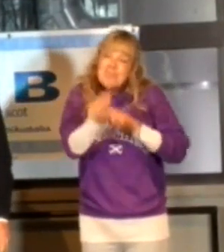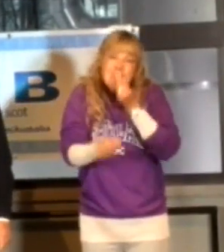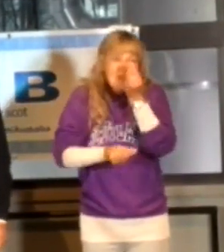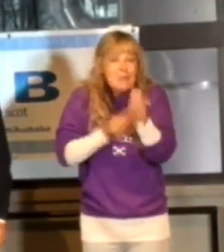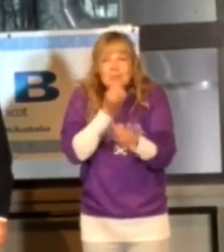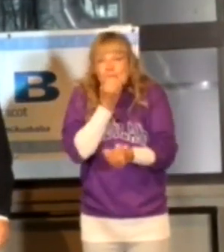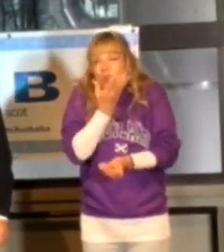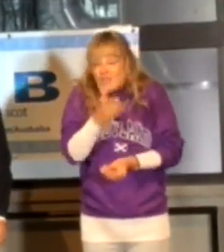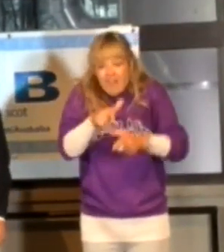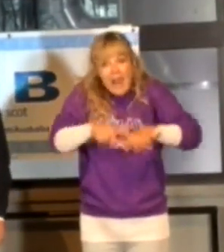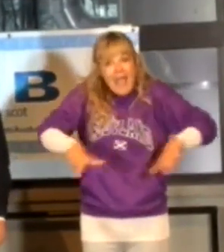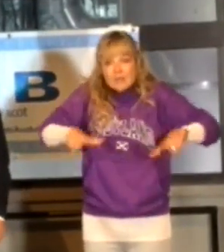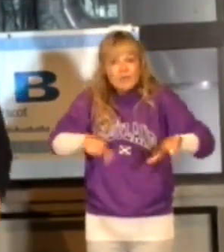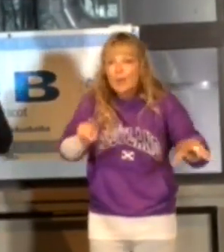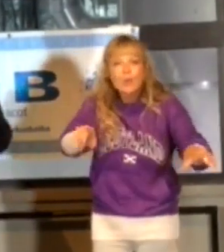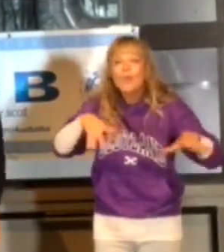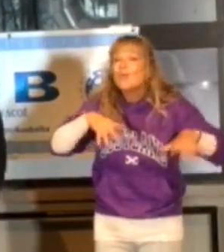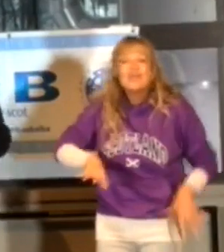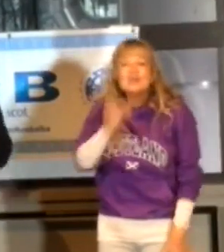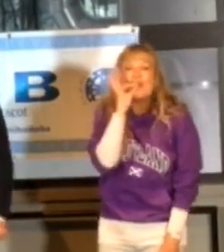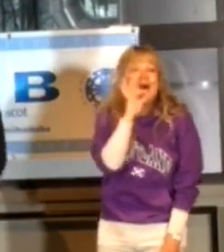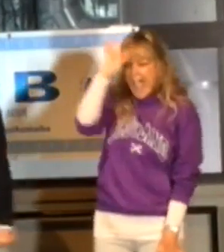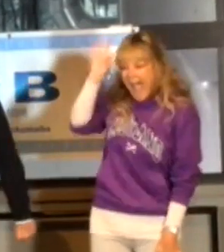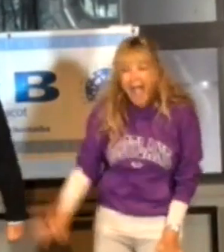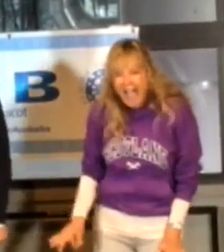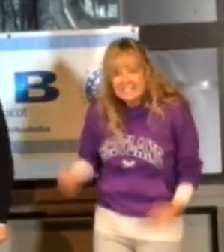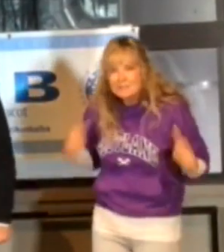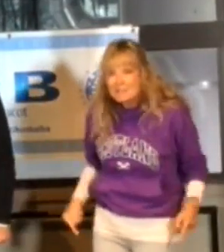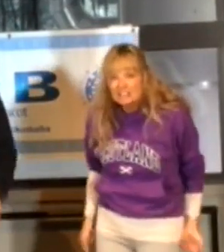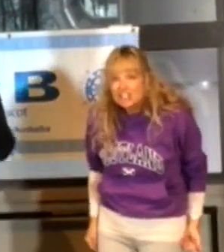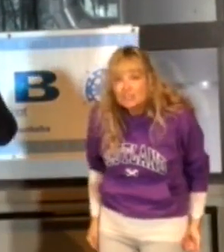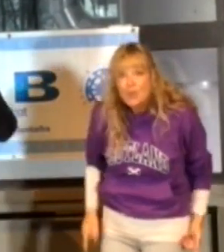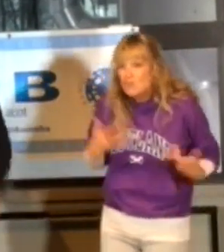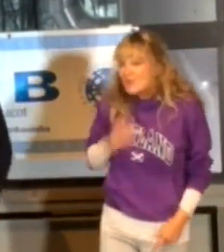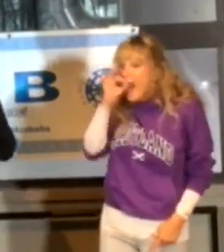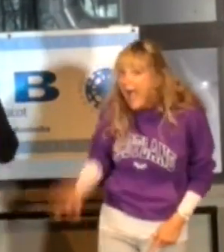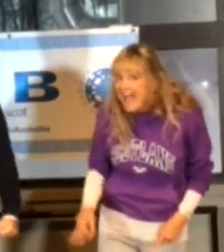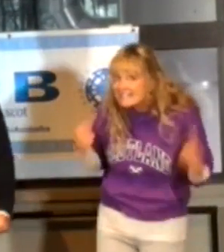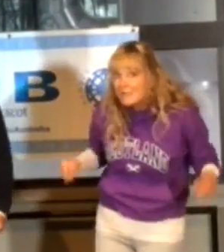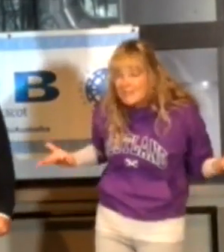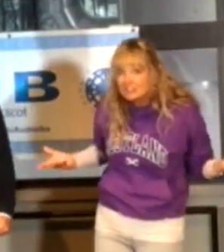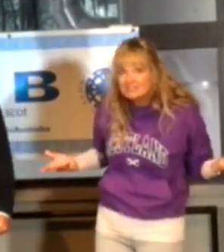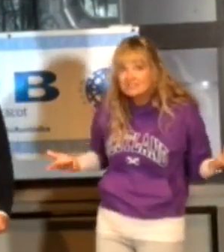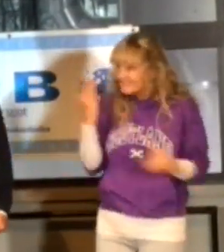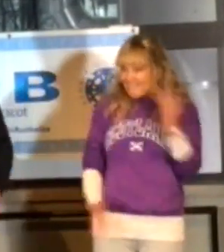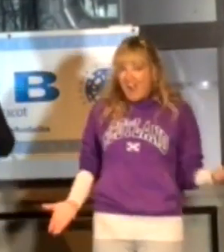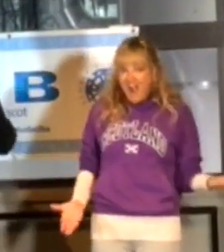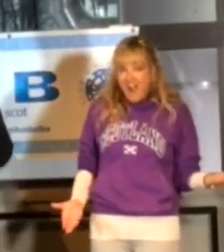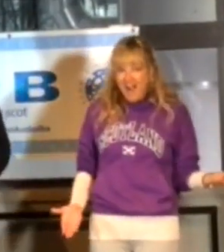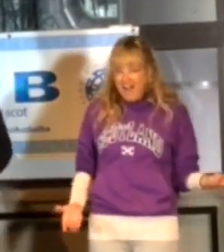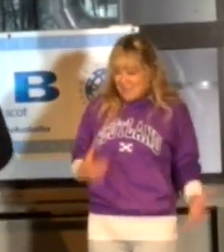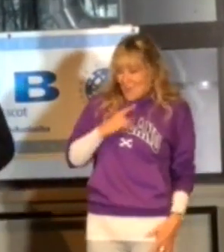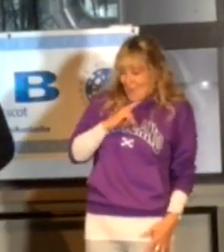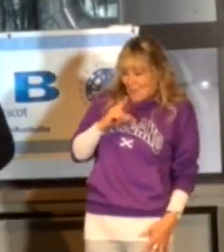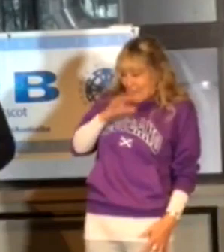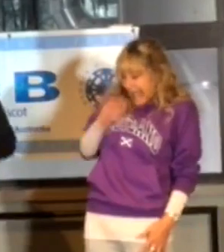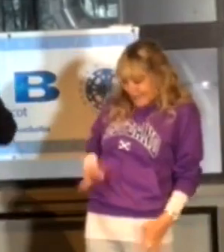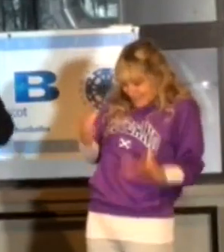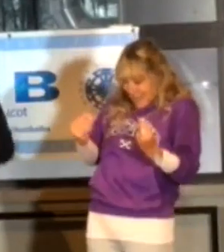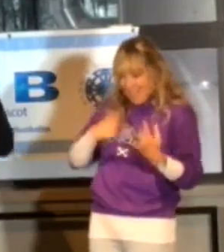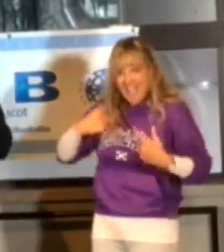explained, we don't ask permission. We don't ask permission for something